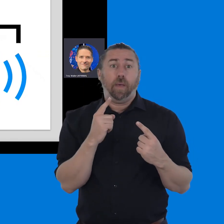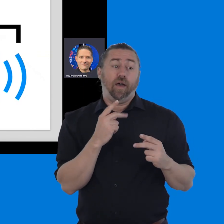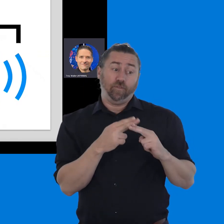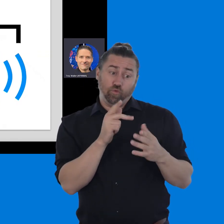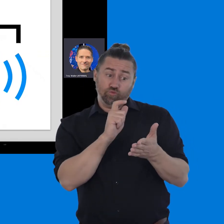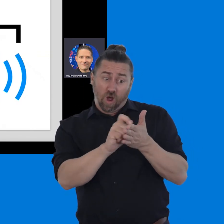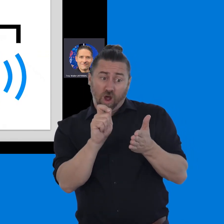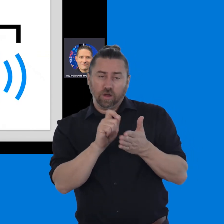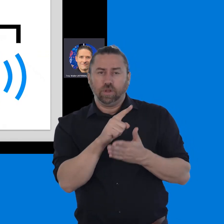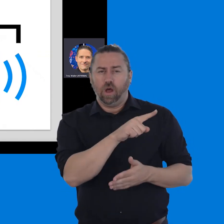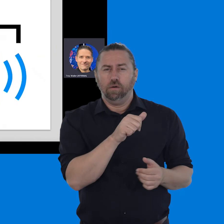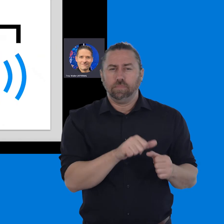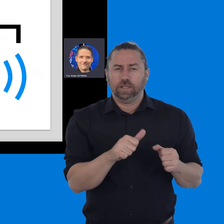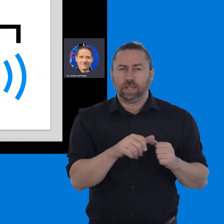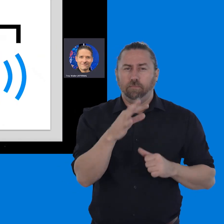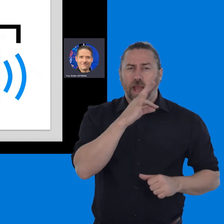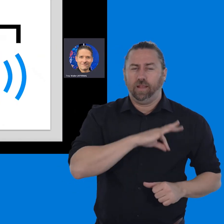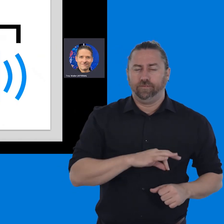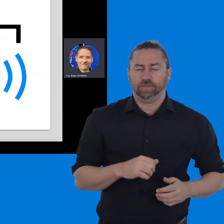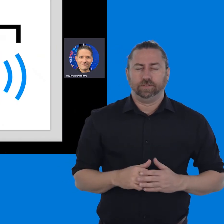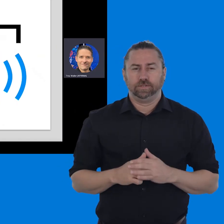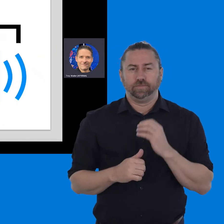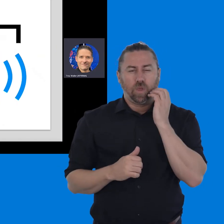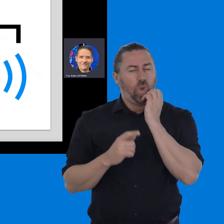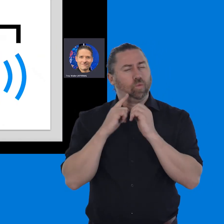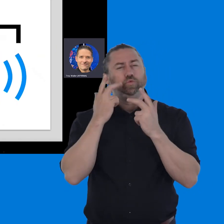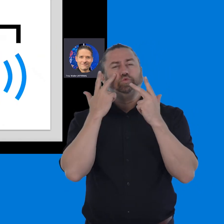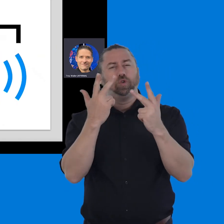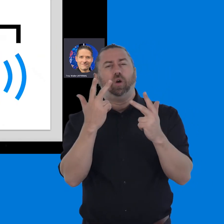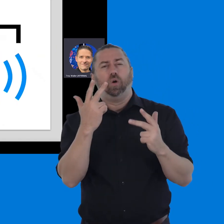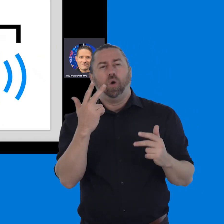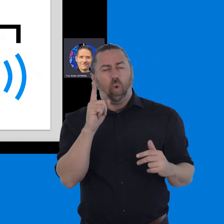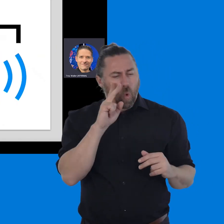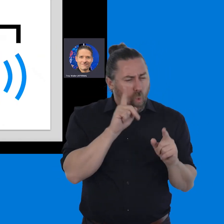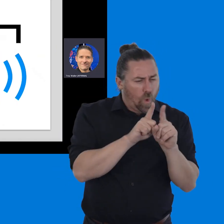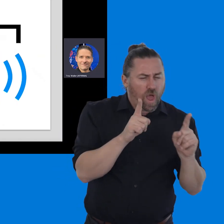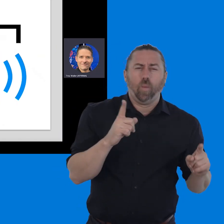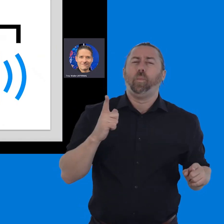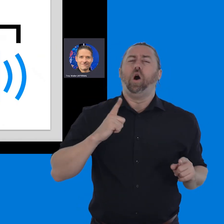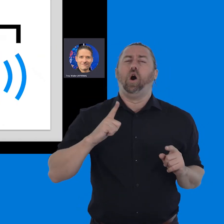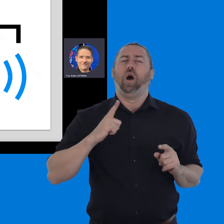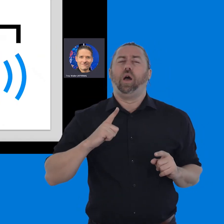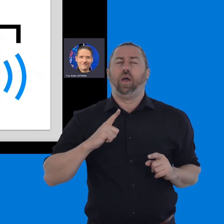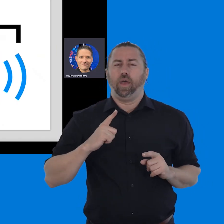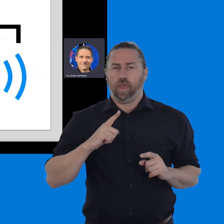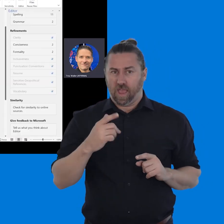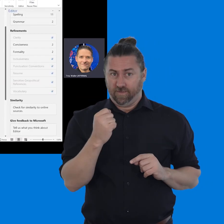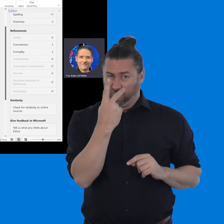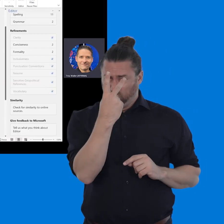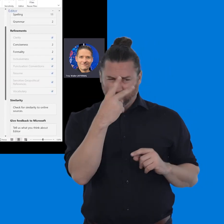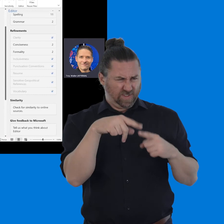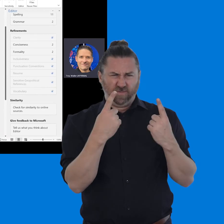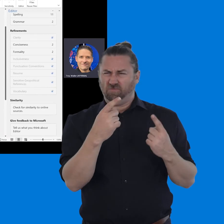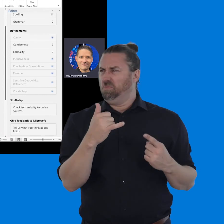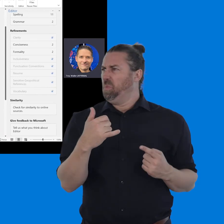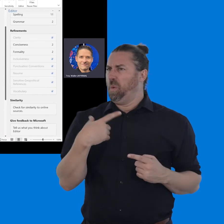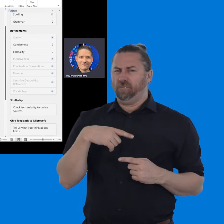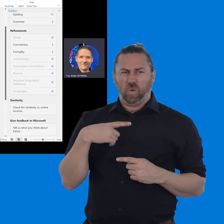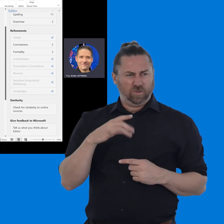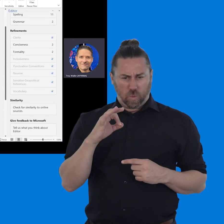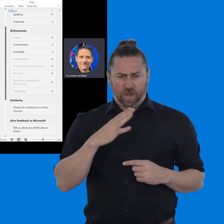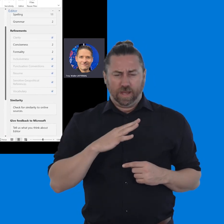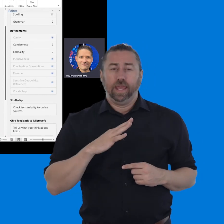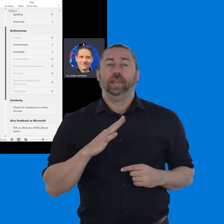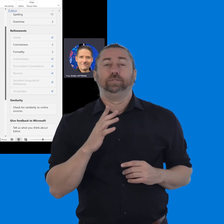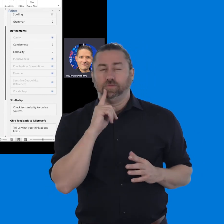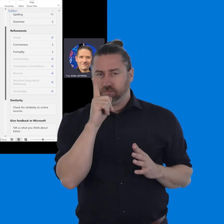it's actually better for writing. And I want to show you what that looks like. And I want to show you why and talk to you about why we actually have